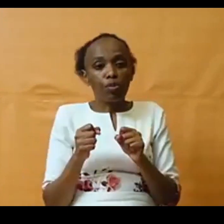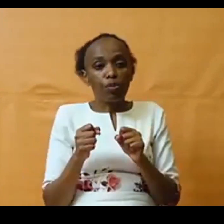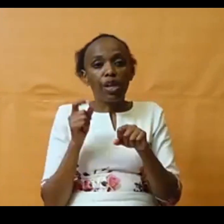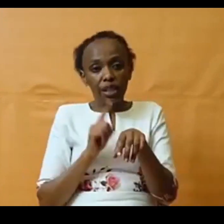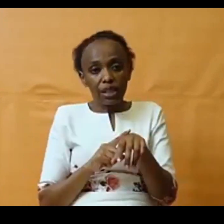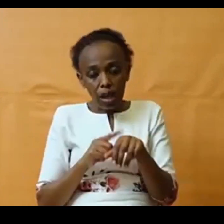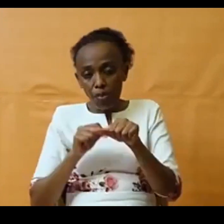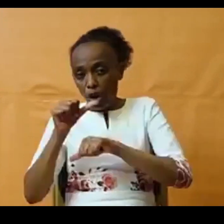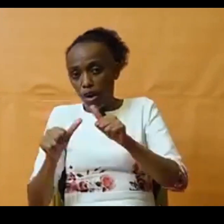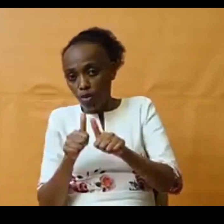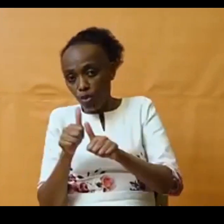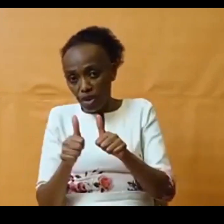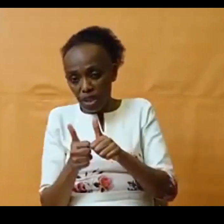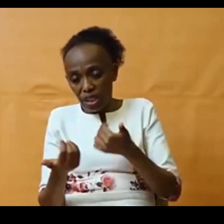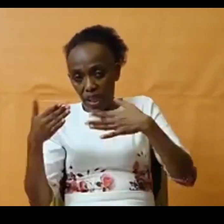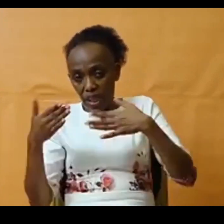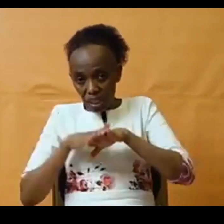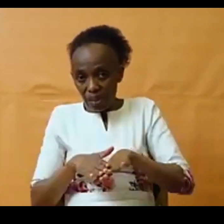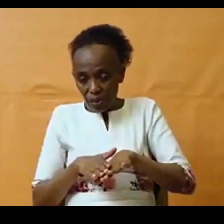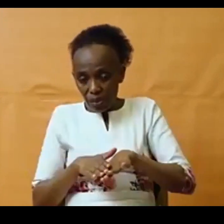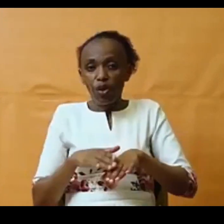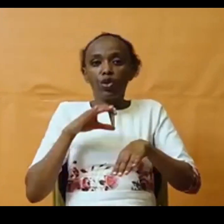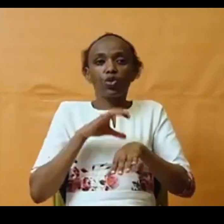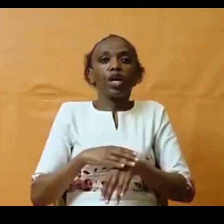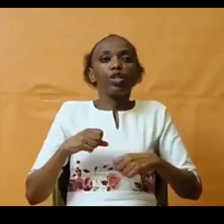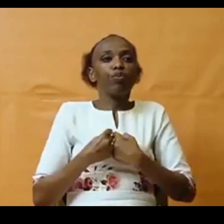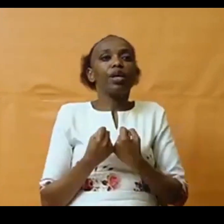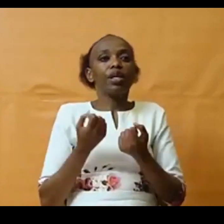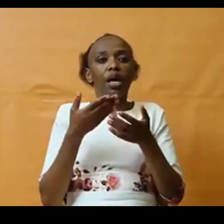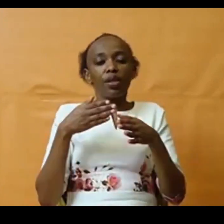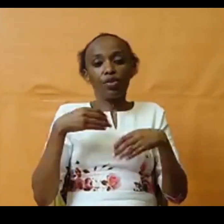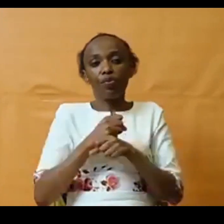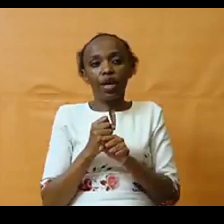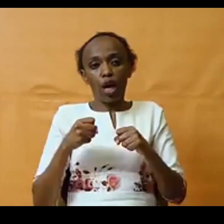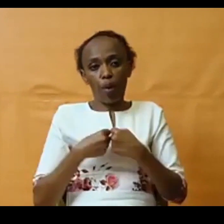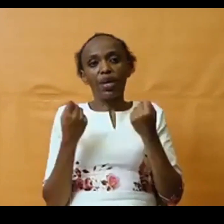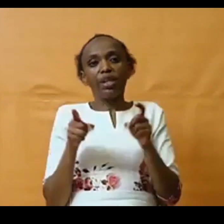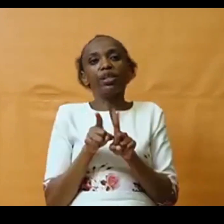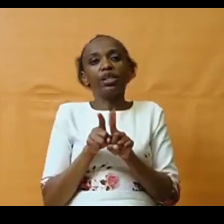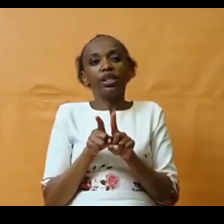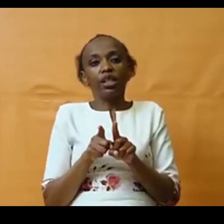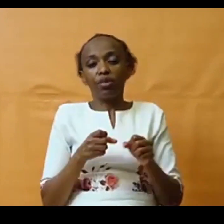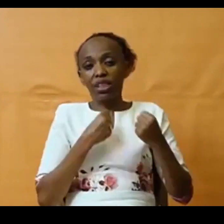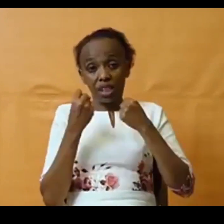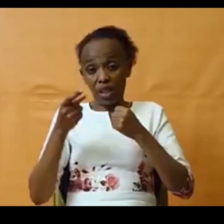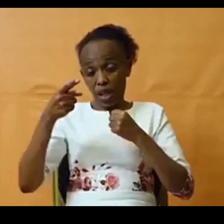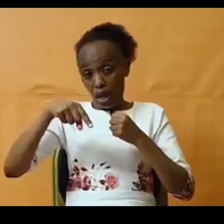regional integration be garnered to make these happen? And again, just strengthen our basis